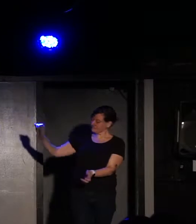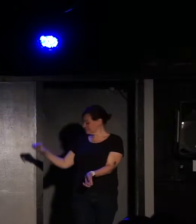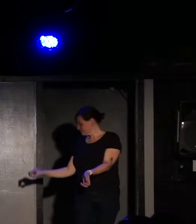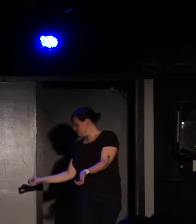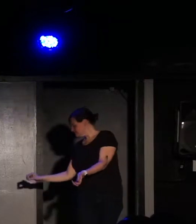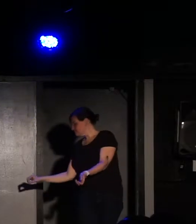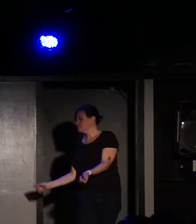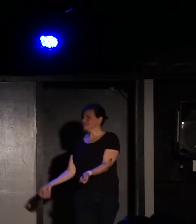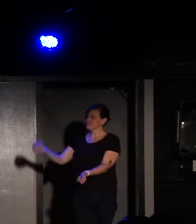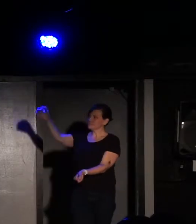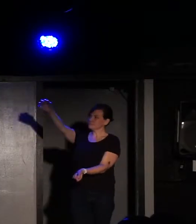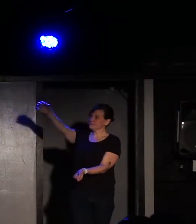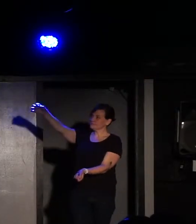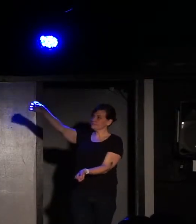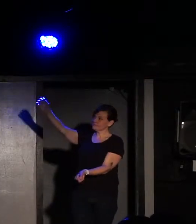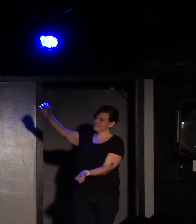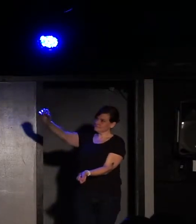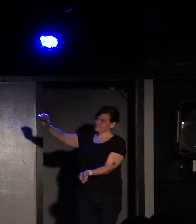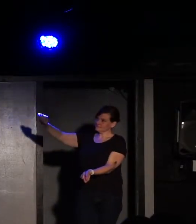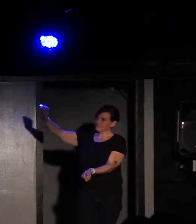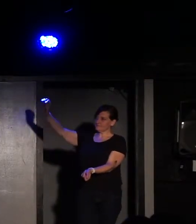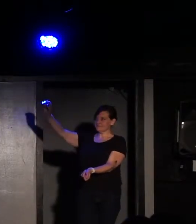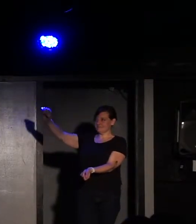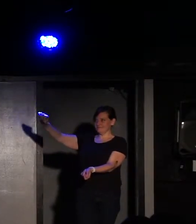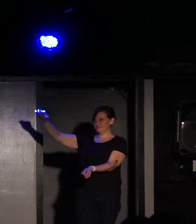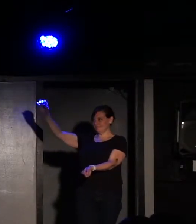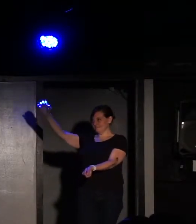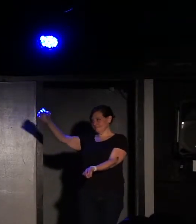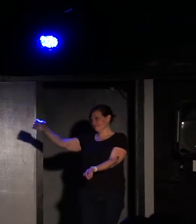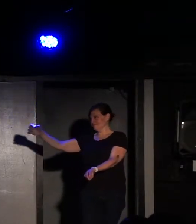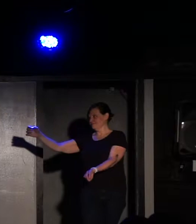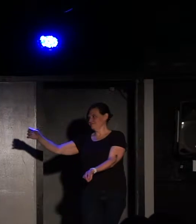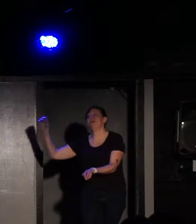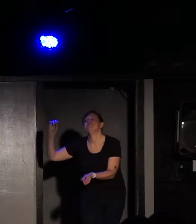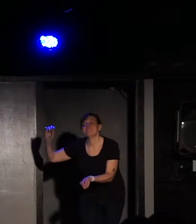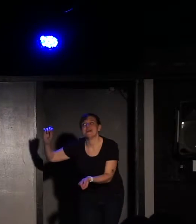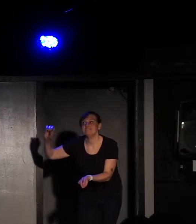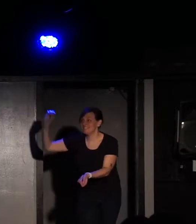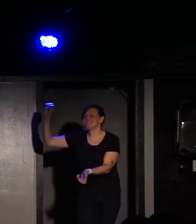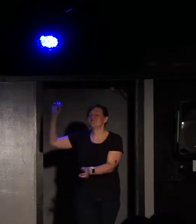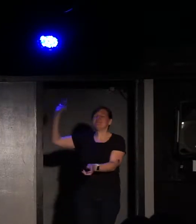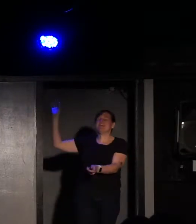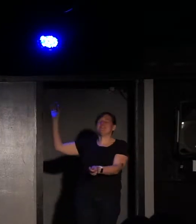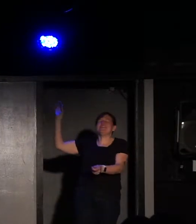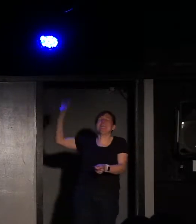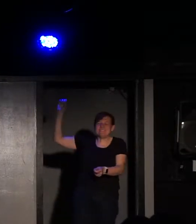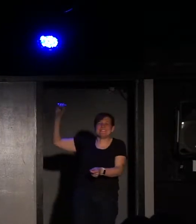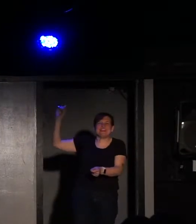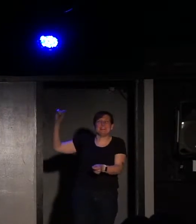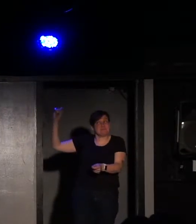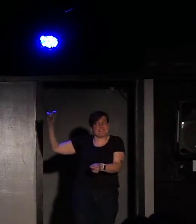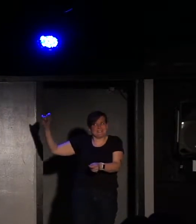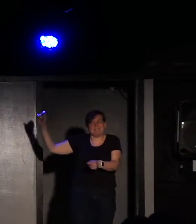appear in 1893. A painter paints, a politician poses. Now, this is very good,